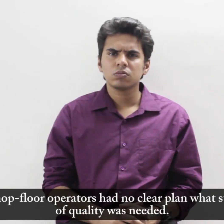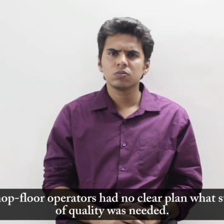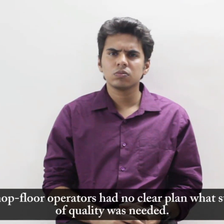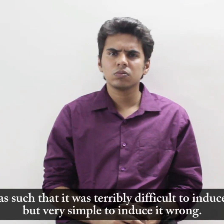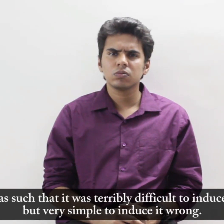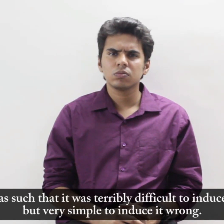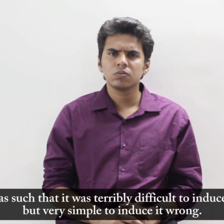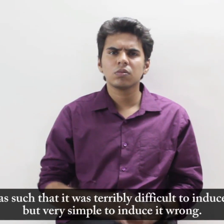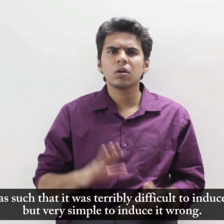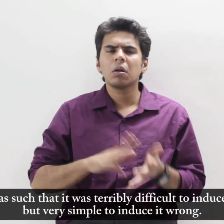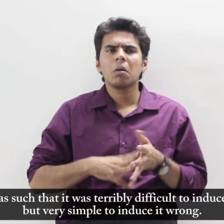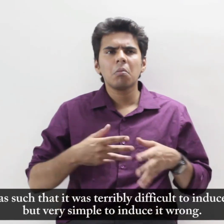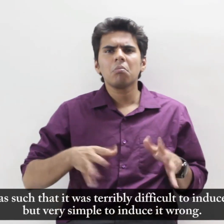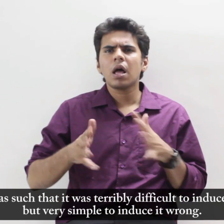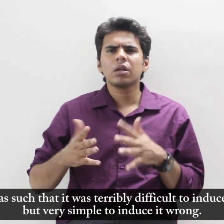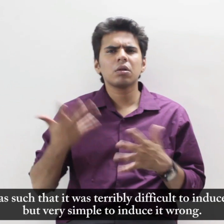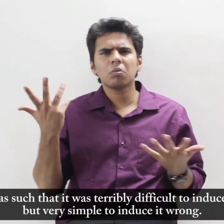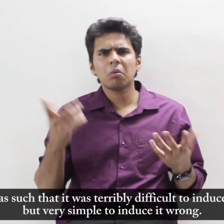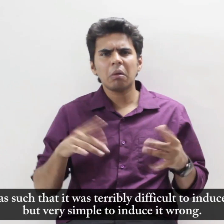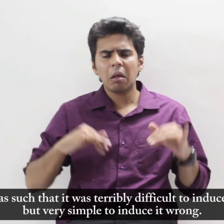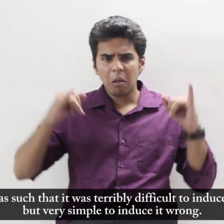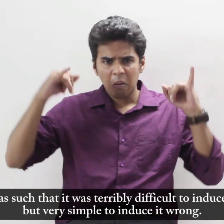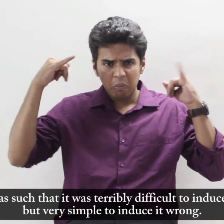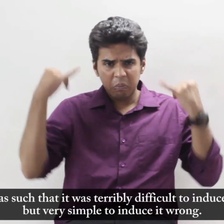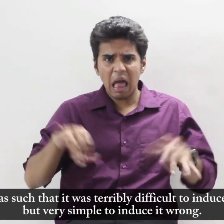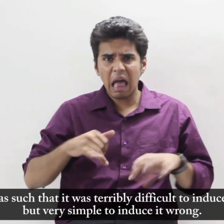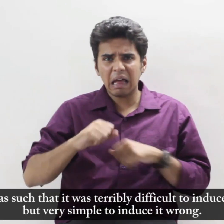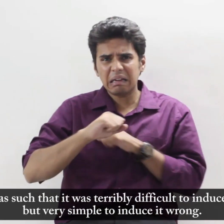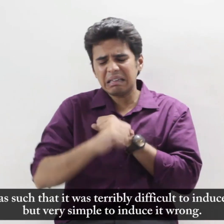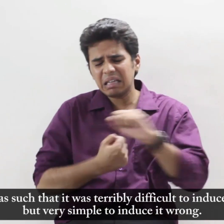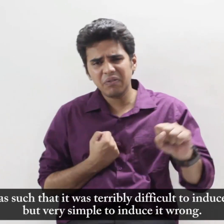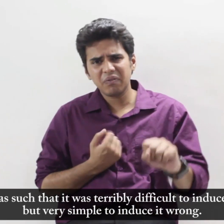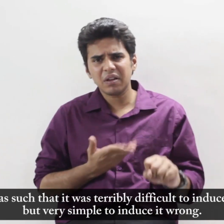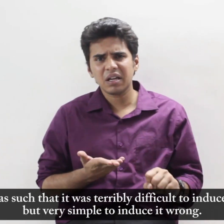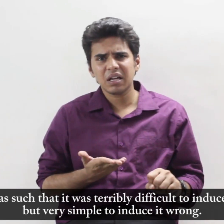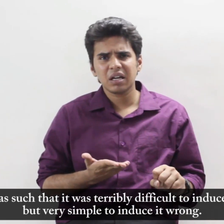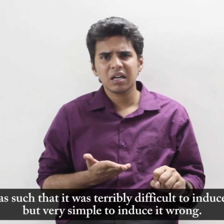The method was such that it was terribly difficult to induce the work right,